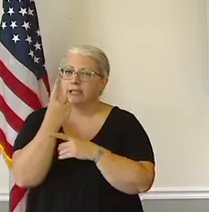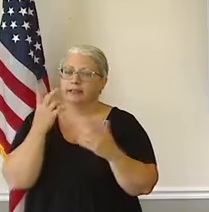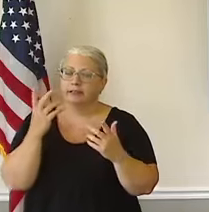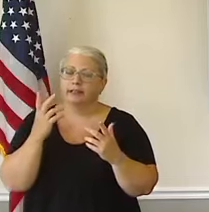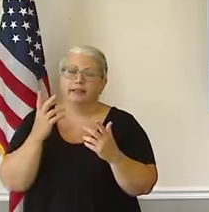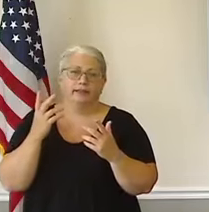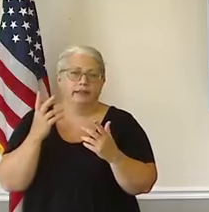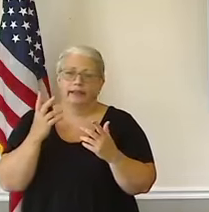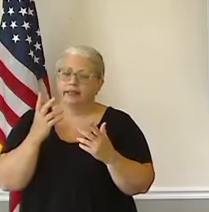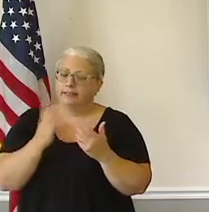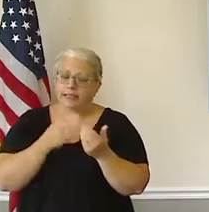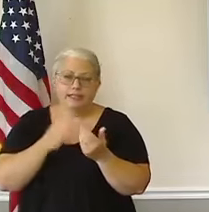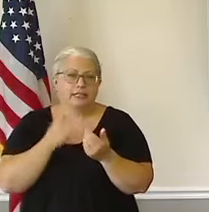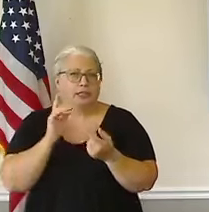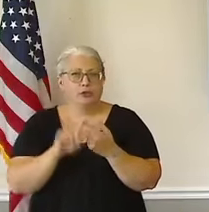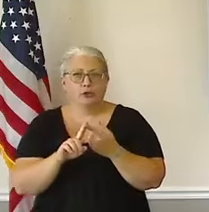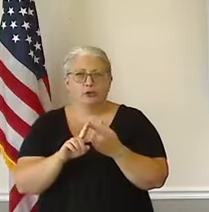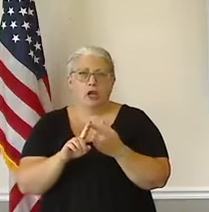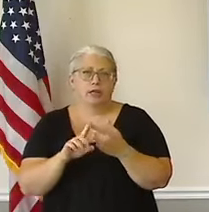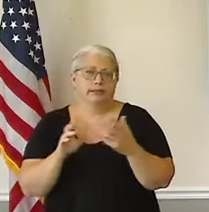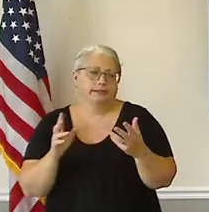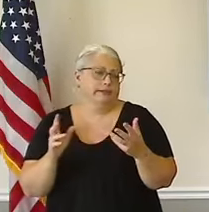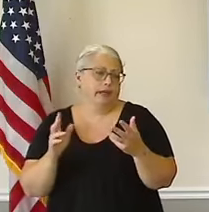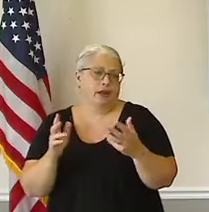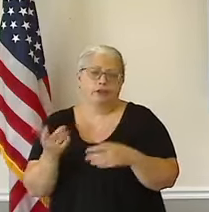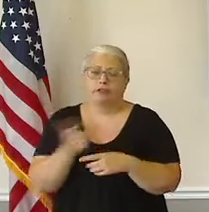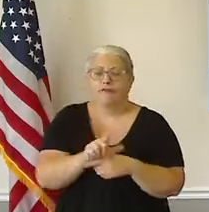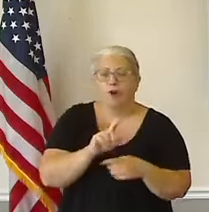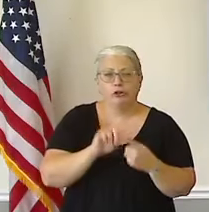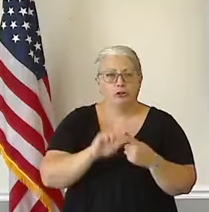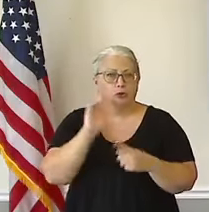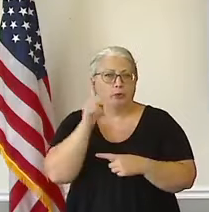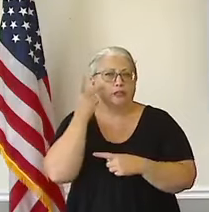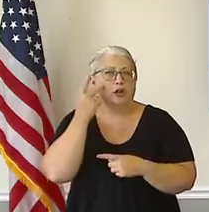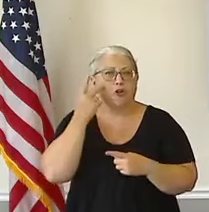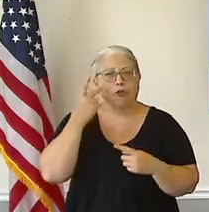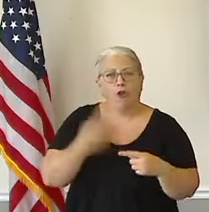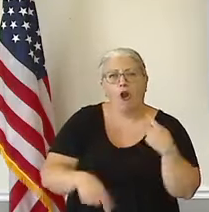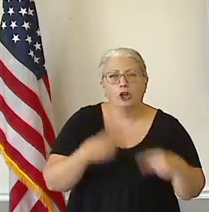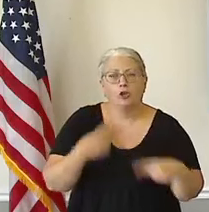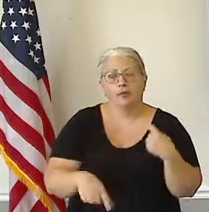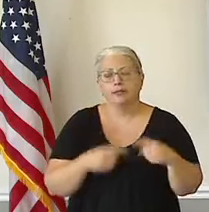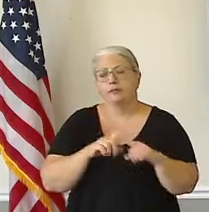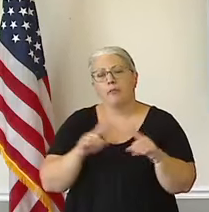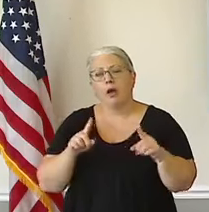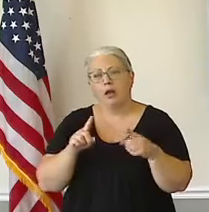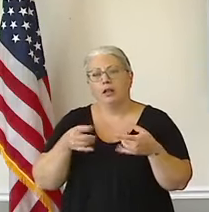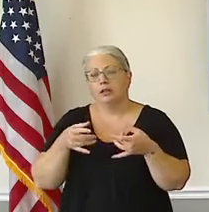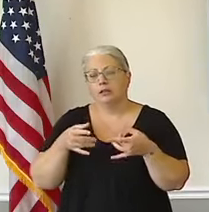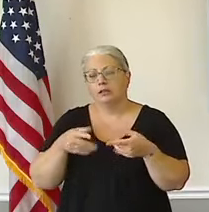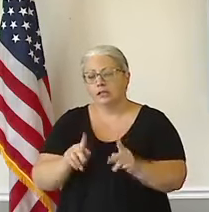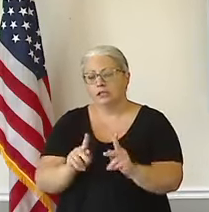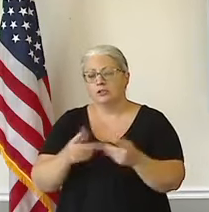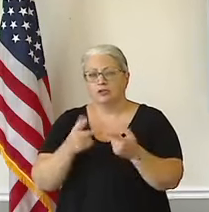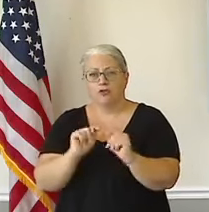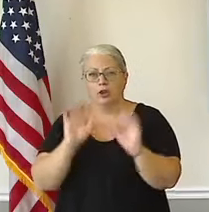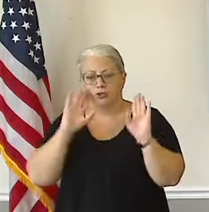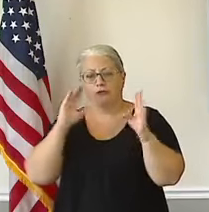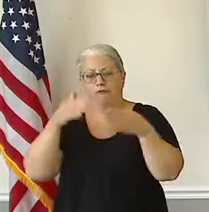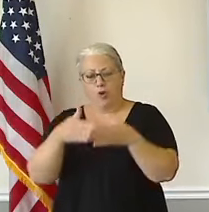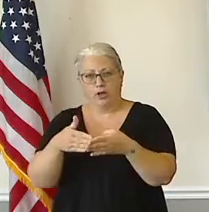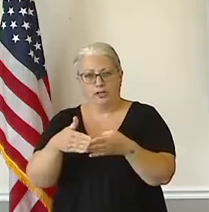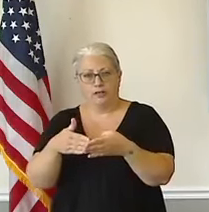political arguments. I understand that. Just let's keep ourselves focused on doing what's best for each other, trying